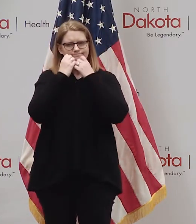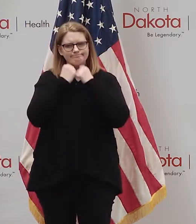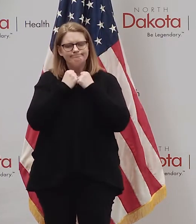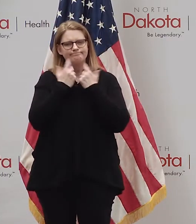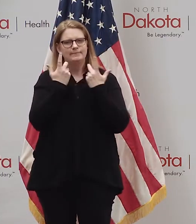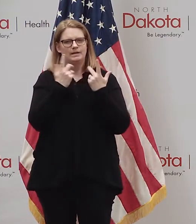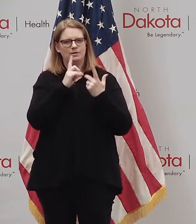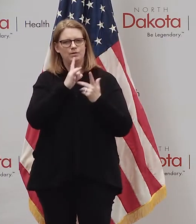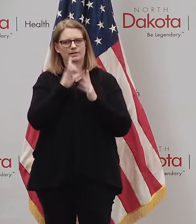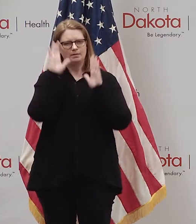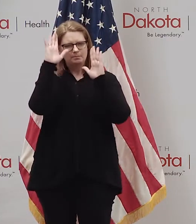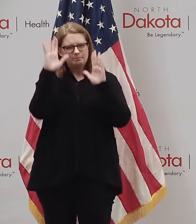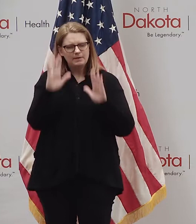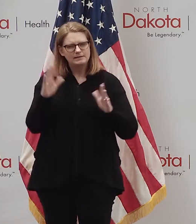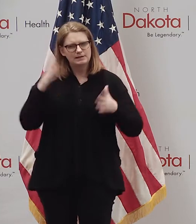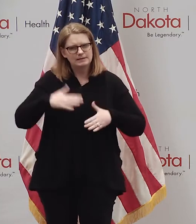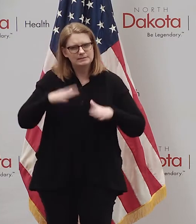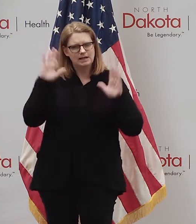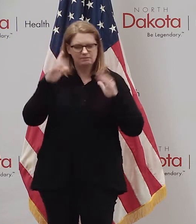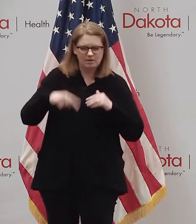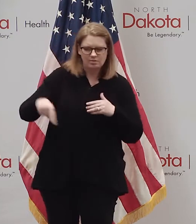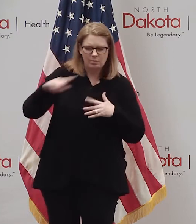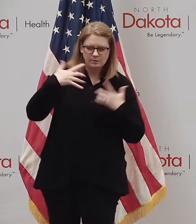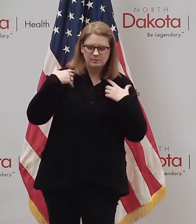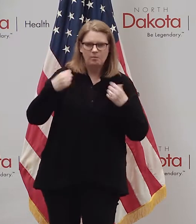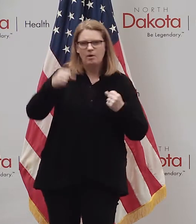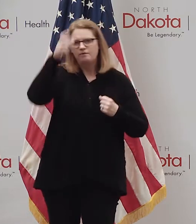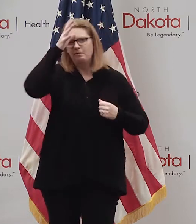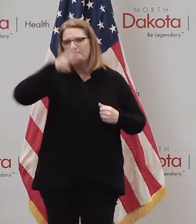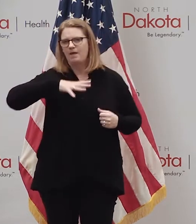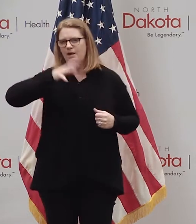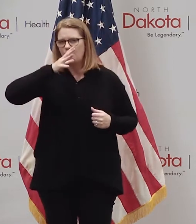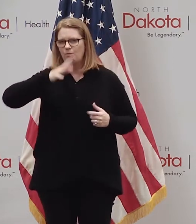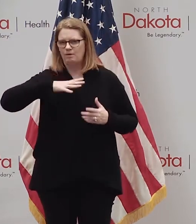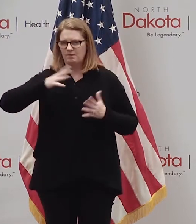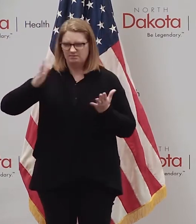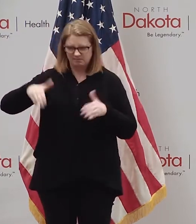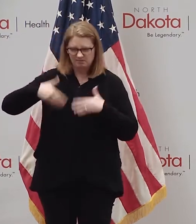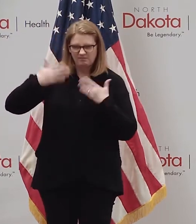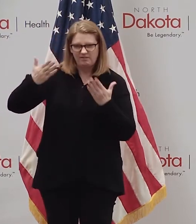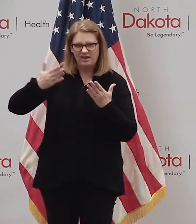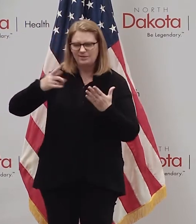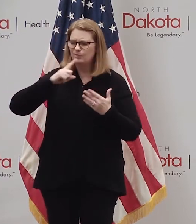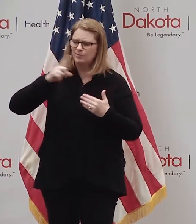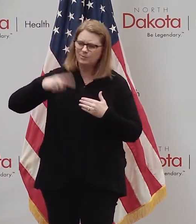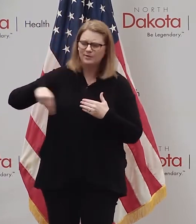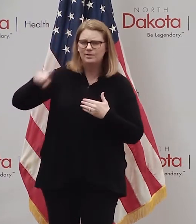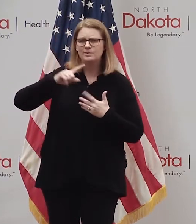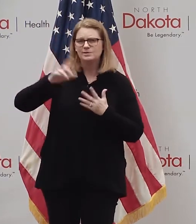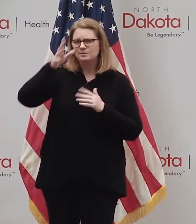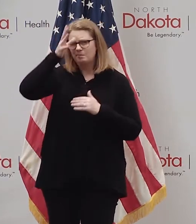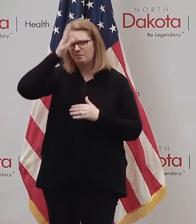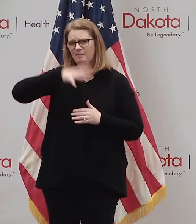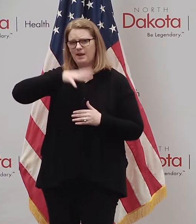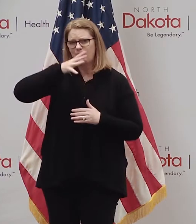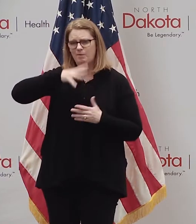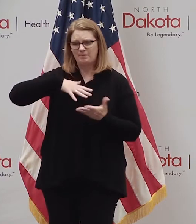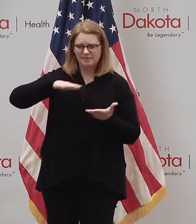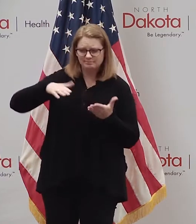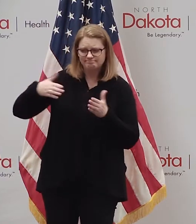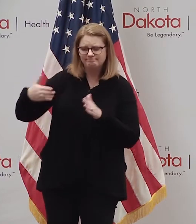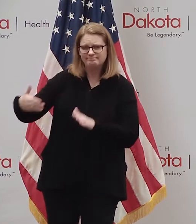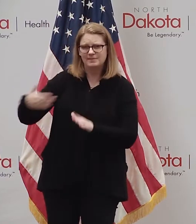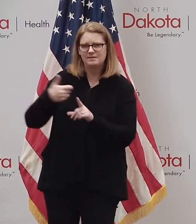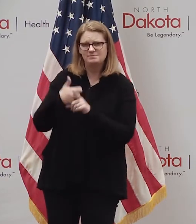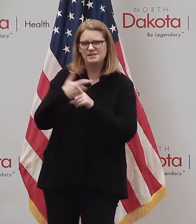sacrifices that those brave men and women have given, made that ultimate sacrifice to help defend the freedoms in our